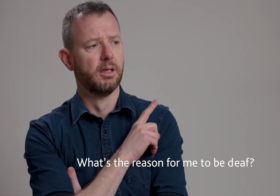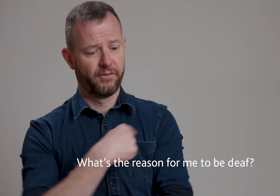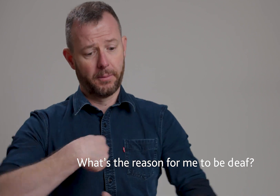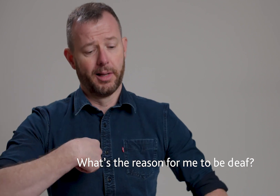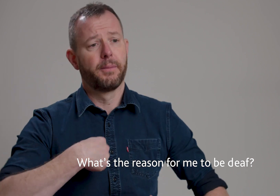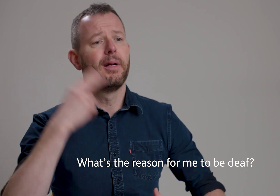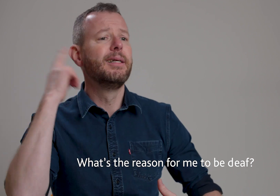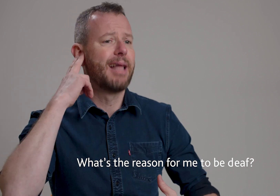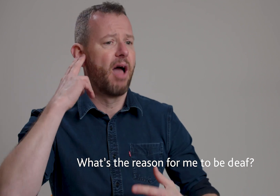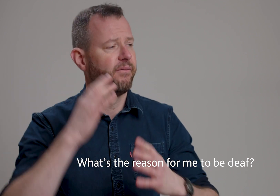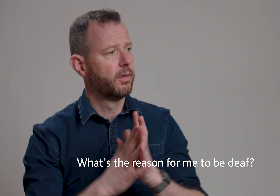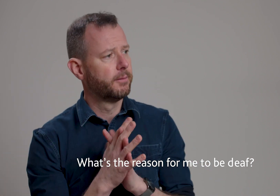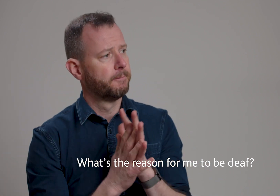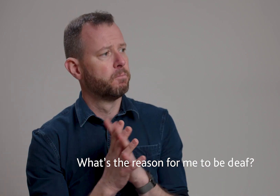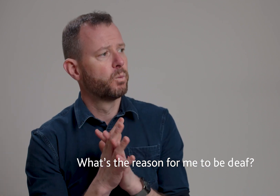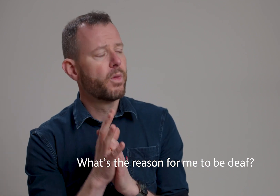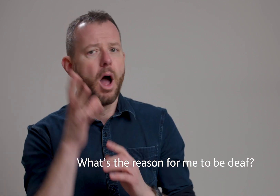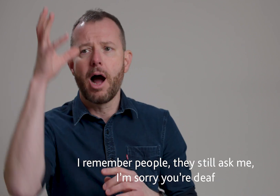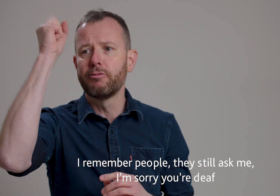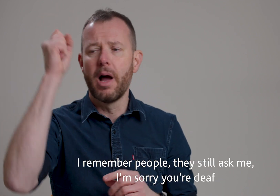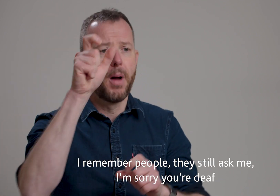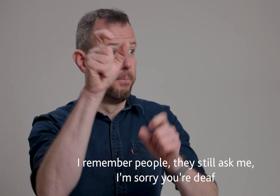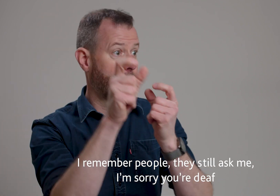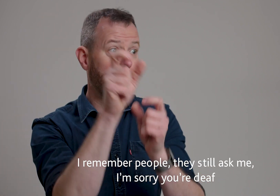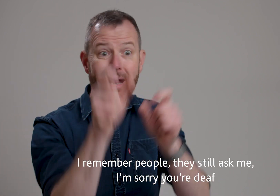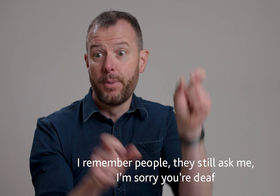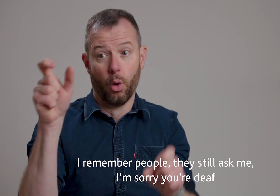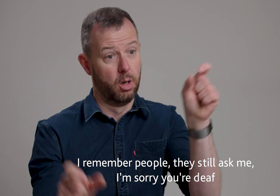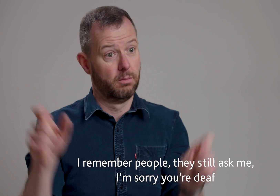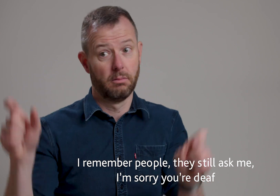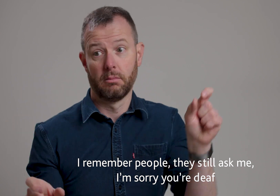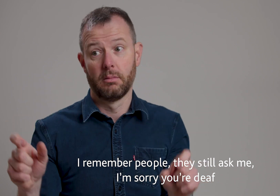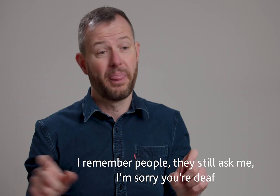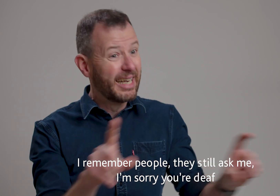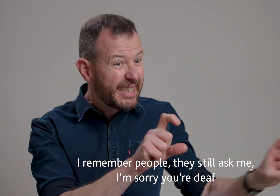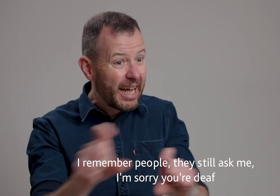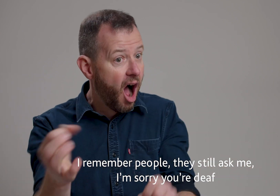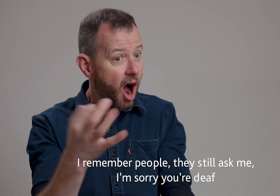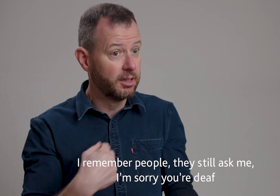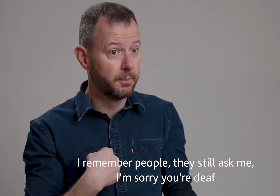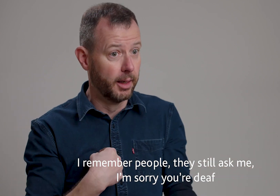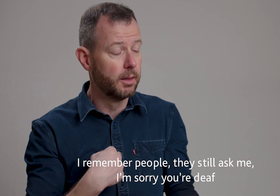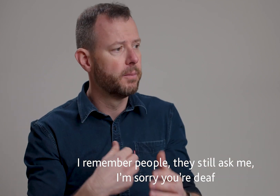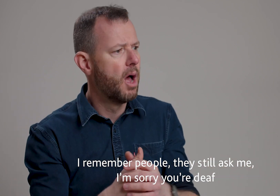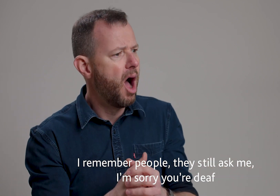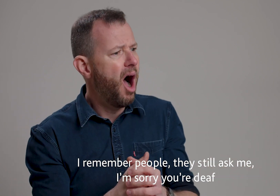for knowing Billy deaf? I remember people, they still ask me,